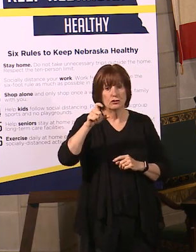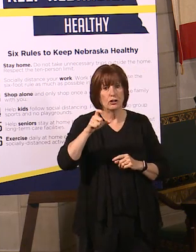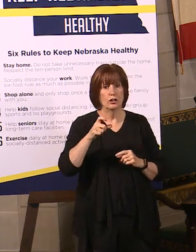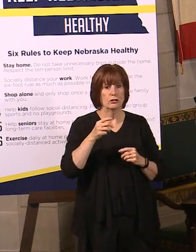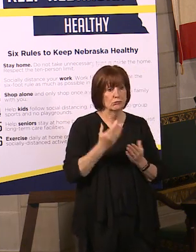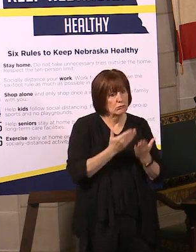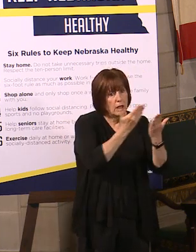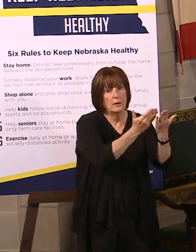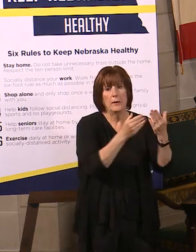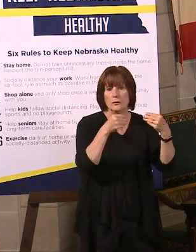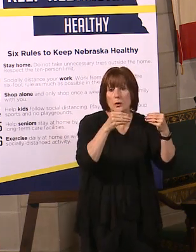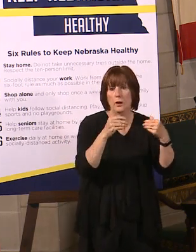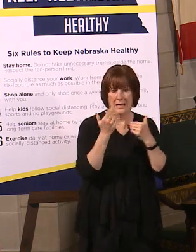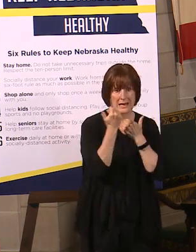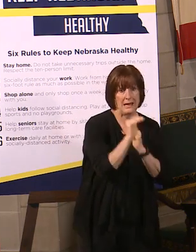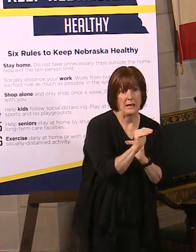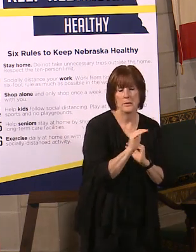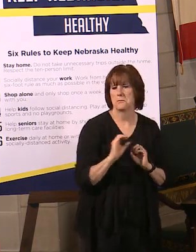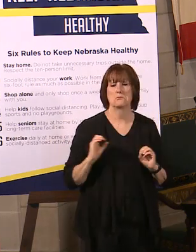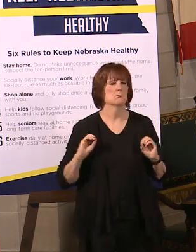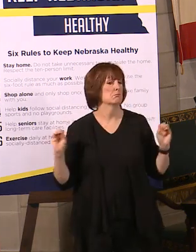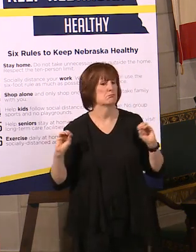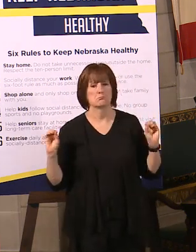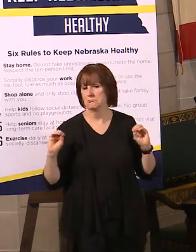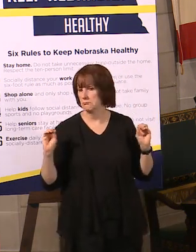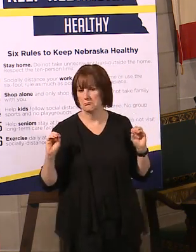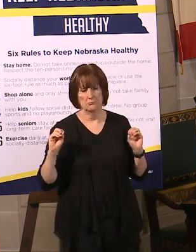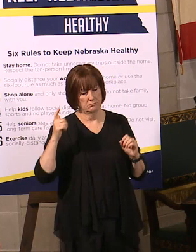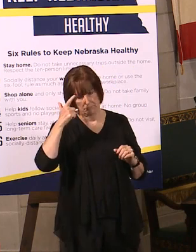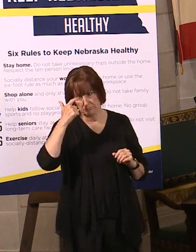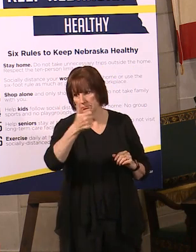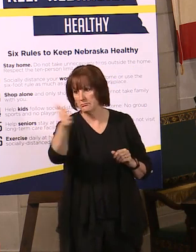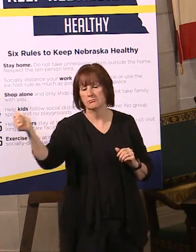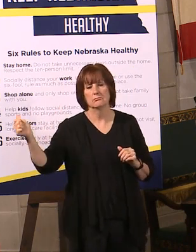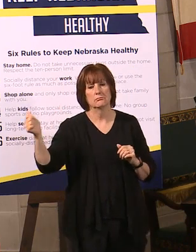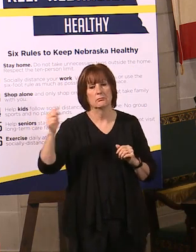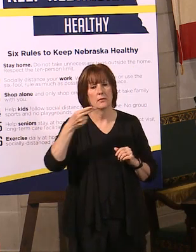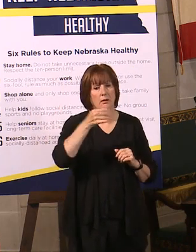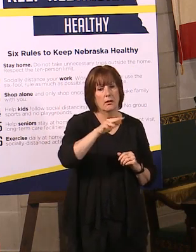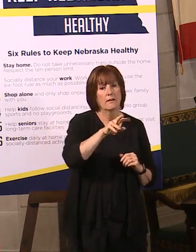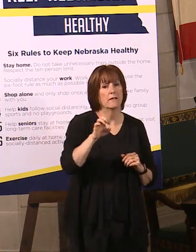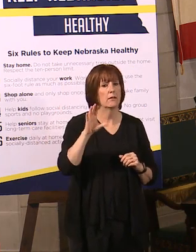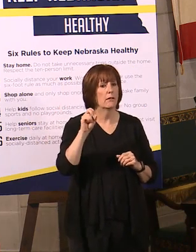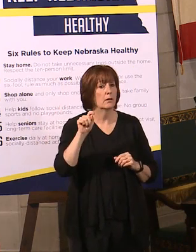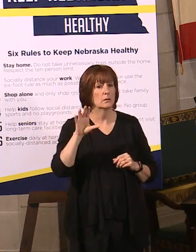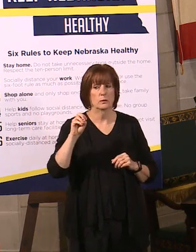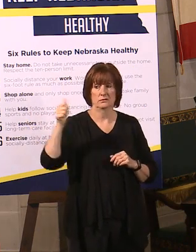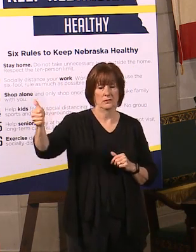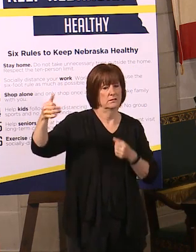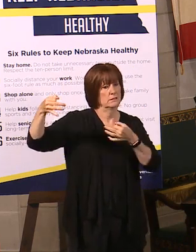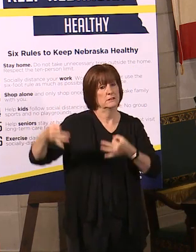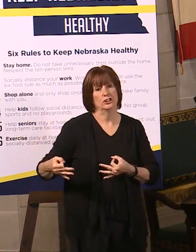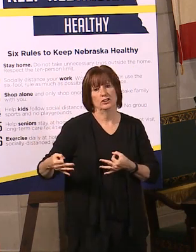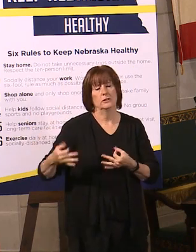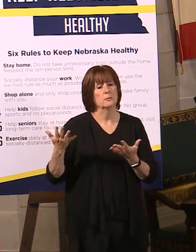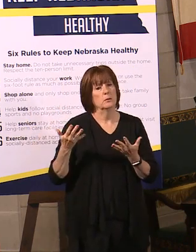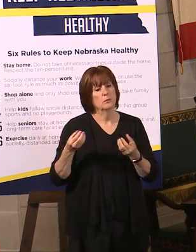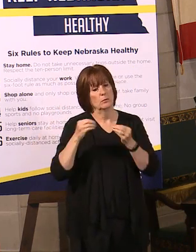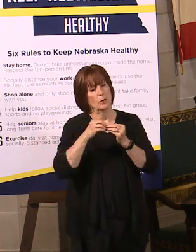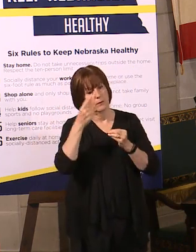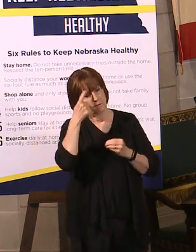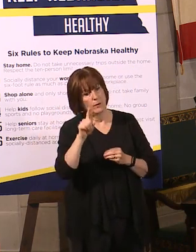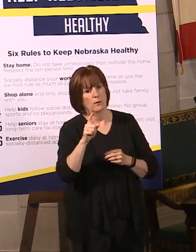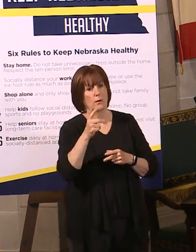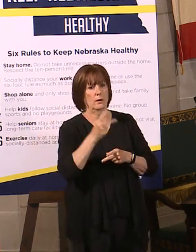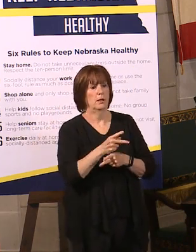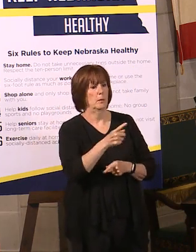should be limiting the supply that they do. Those are decisions I think Costco and Hy-Vee are making on their own, probably more around customer satisfaction